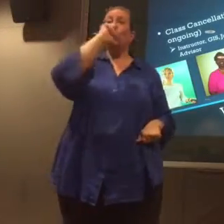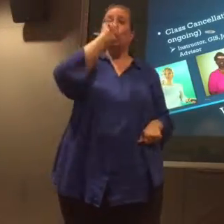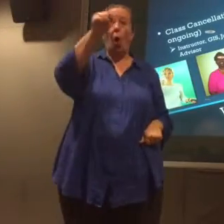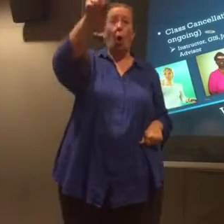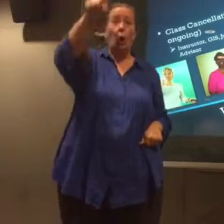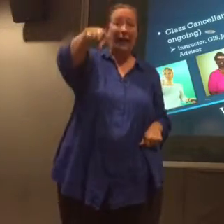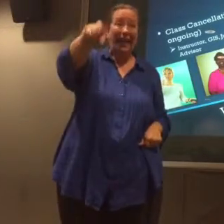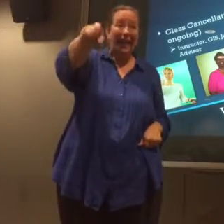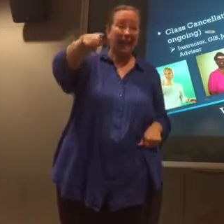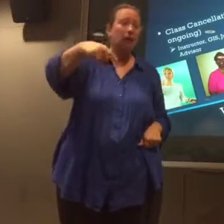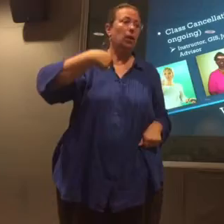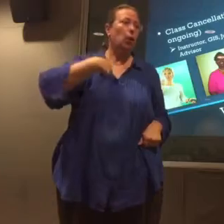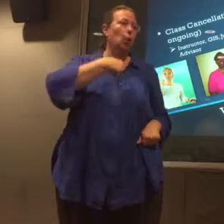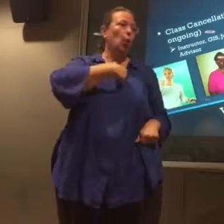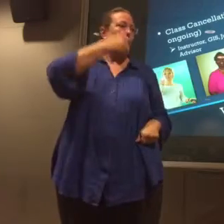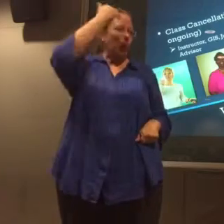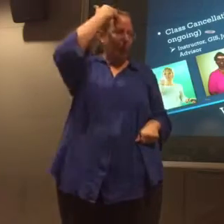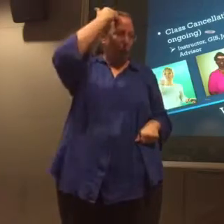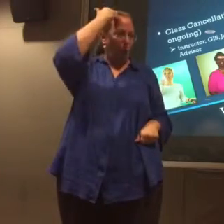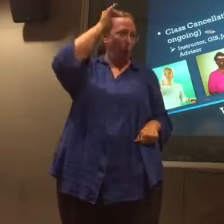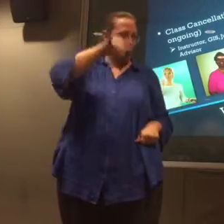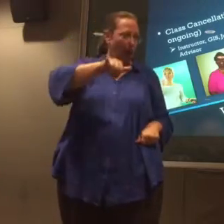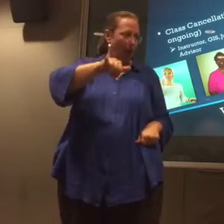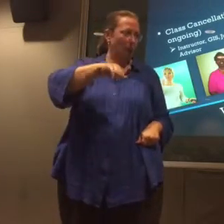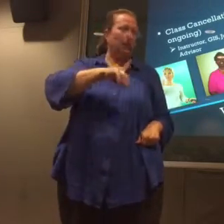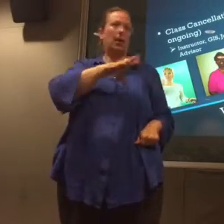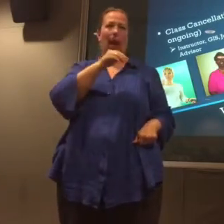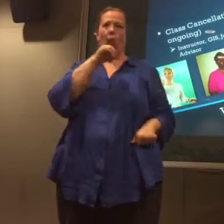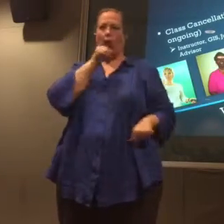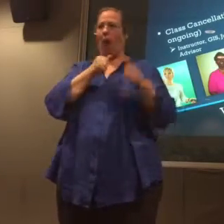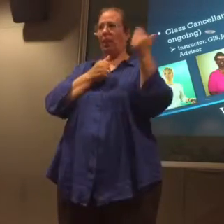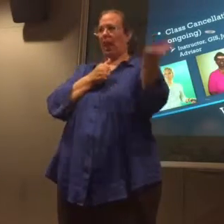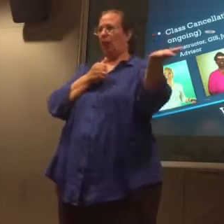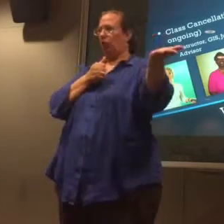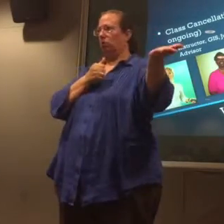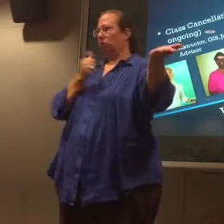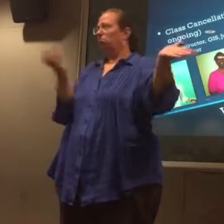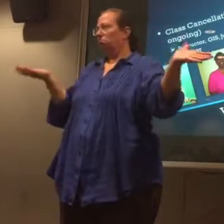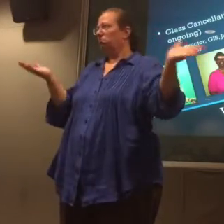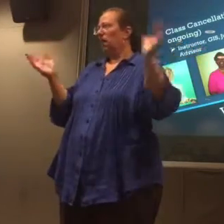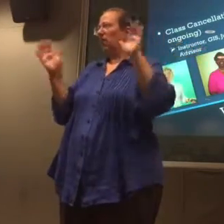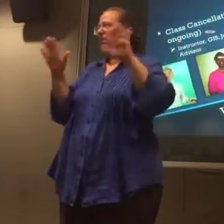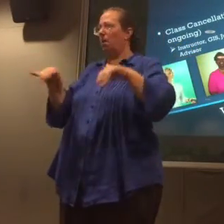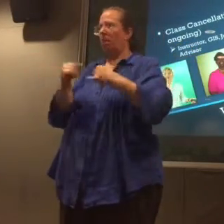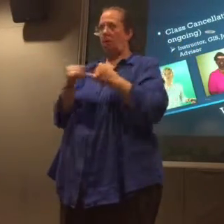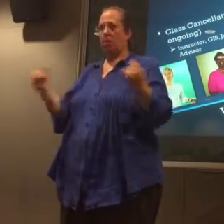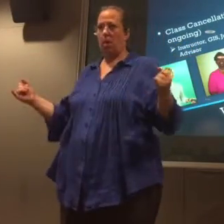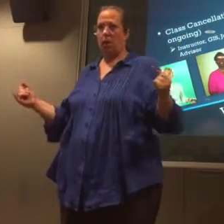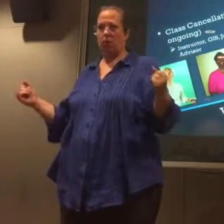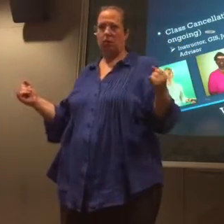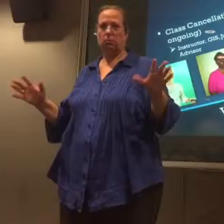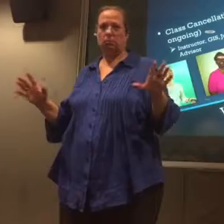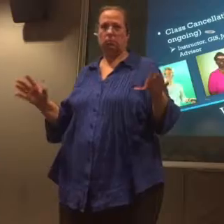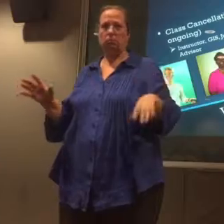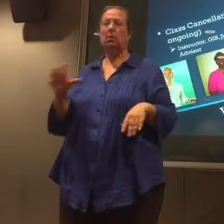that anytime that you don't need those services, that we're aware of it. And we're not there. That's the bottom line.